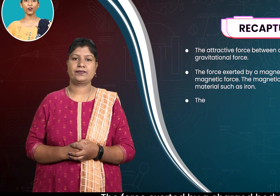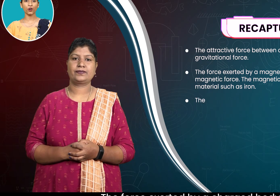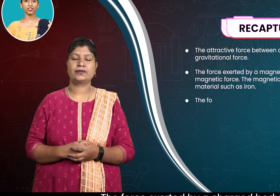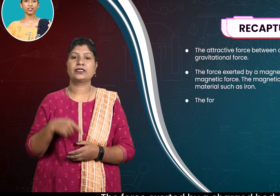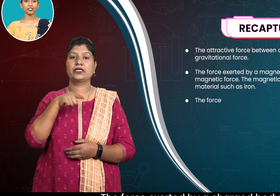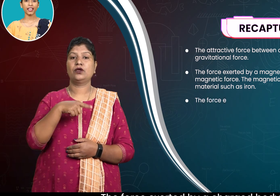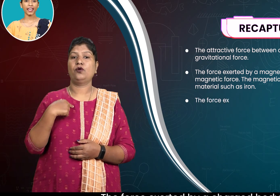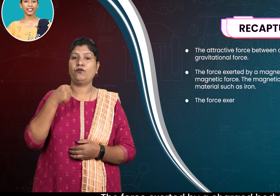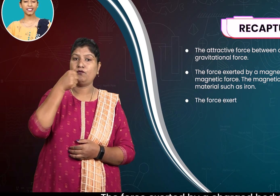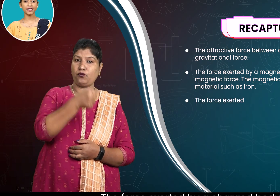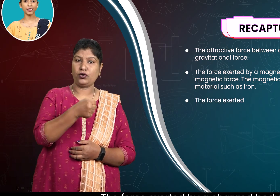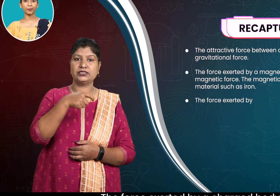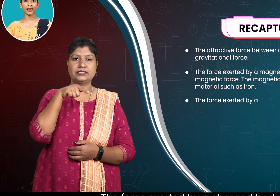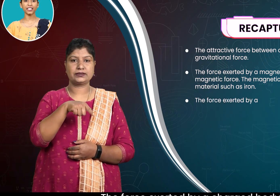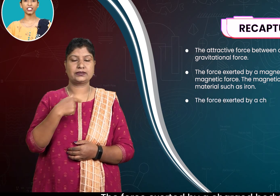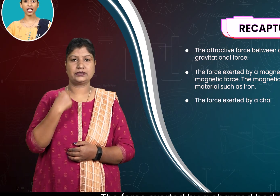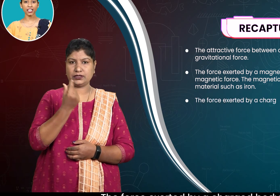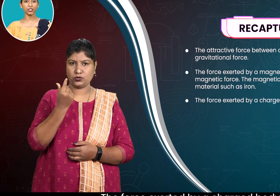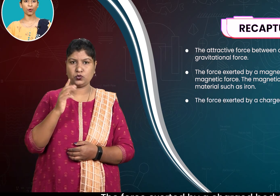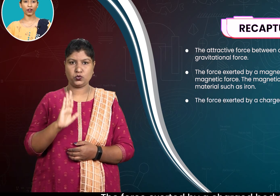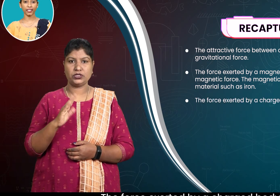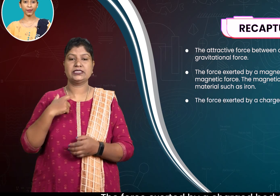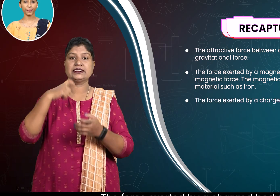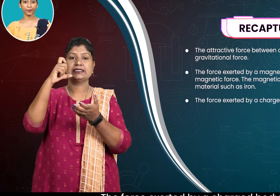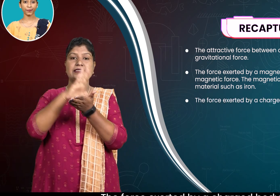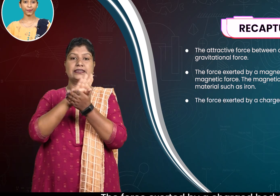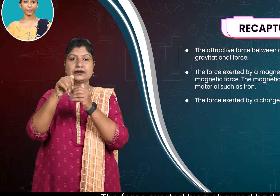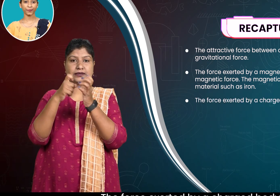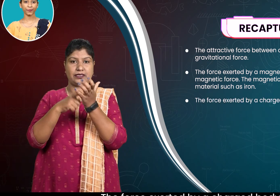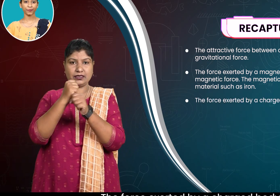The force exerted by a charged body